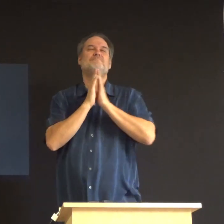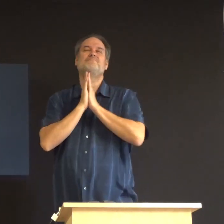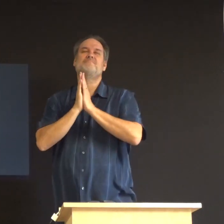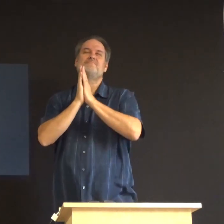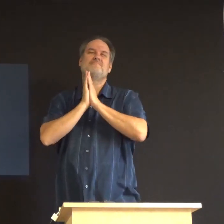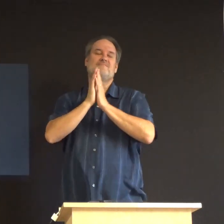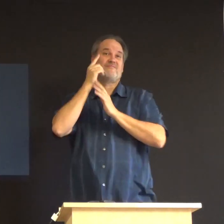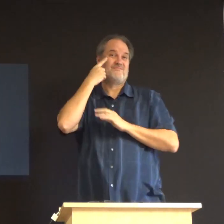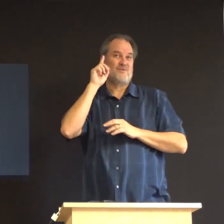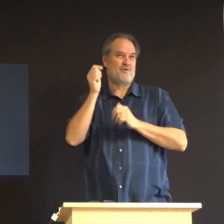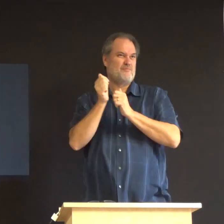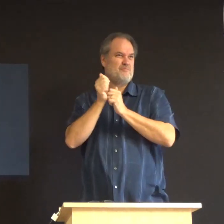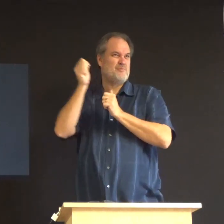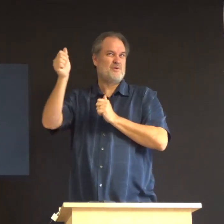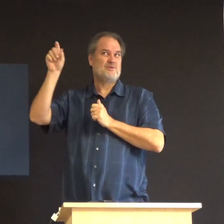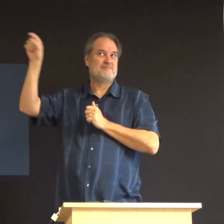Be faithful to the word and study.